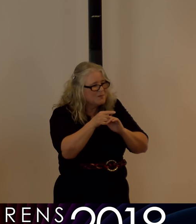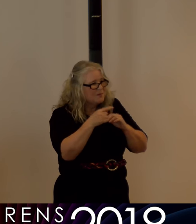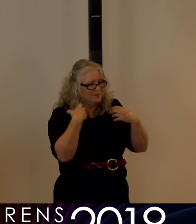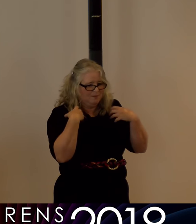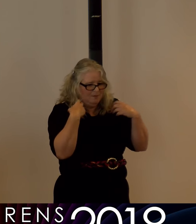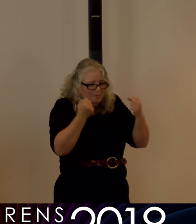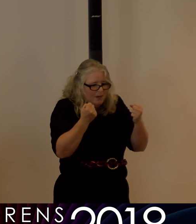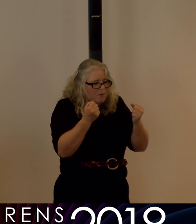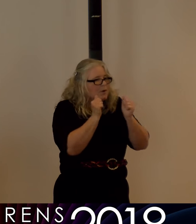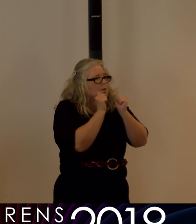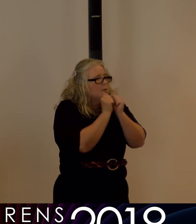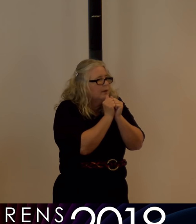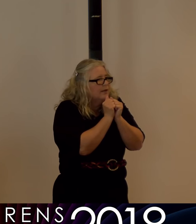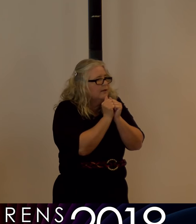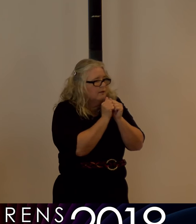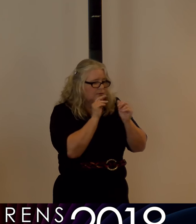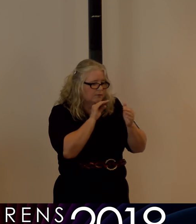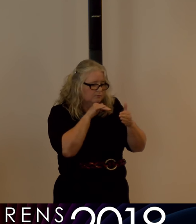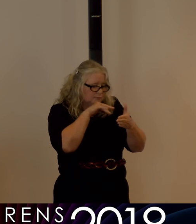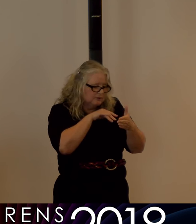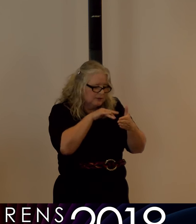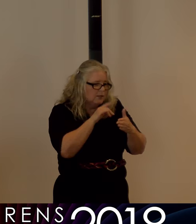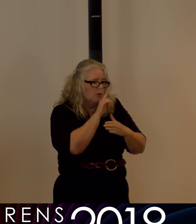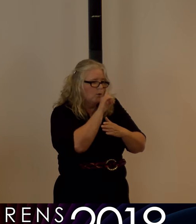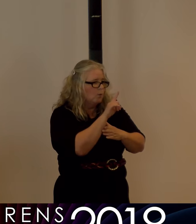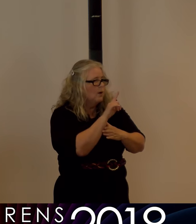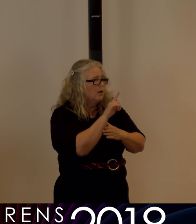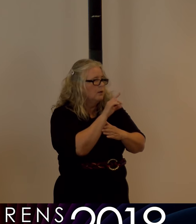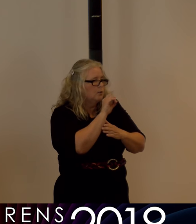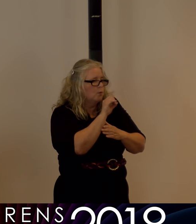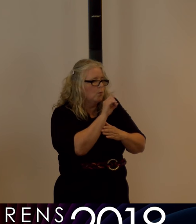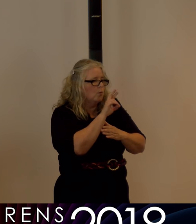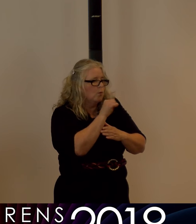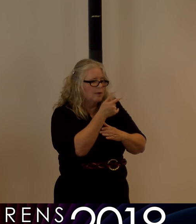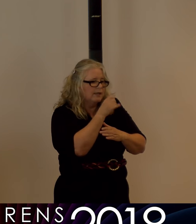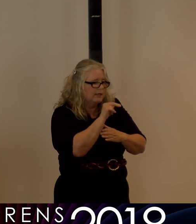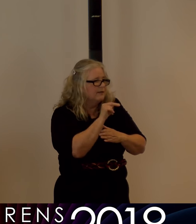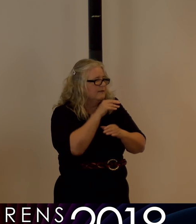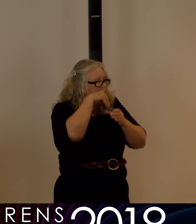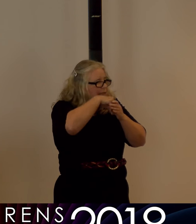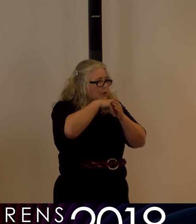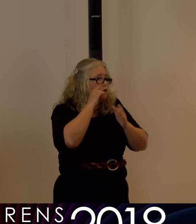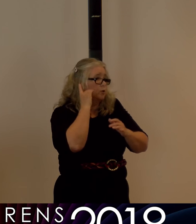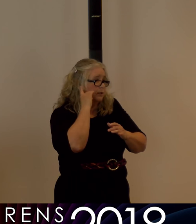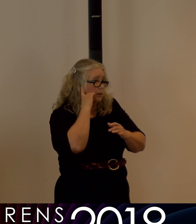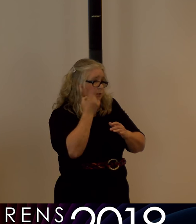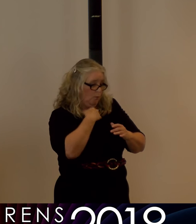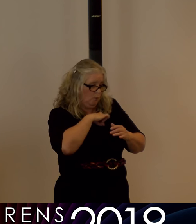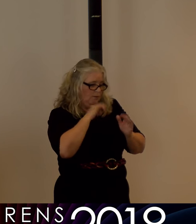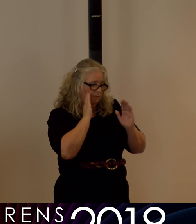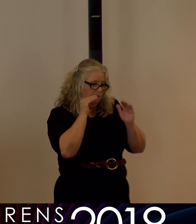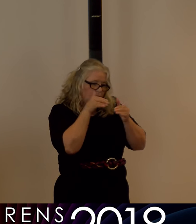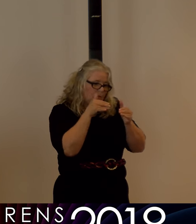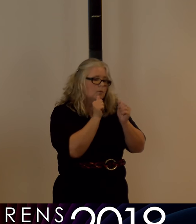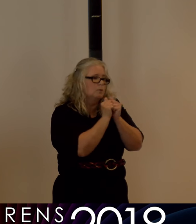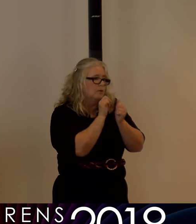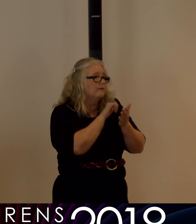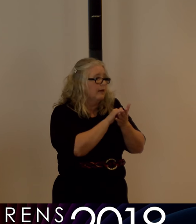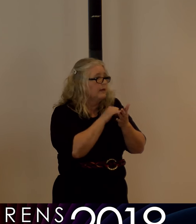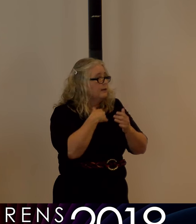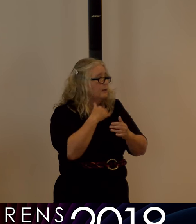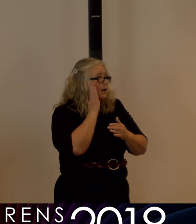particular organ. That's the inner ear that we've tended to focus on more than others. I'll tell you some of the work going on